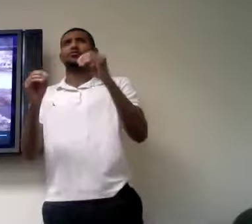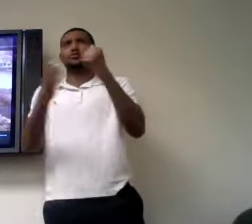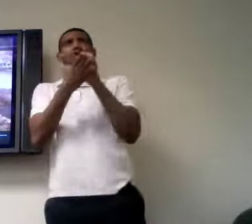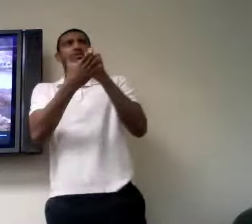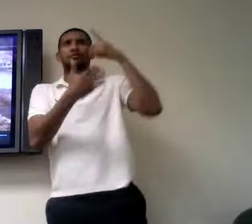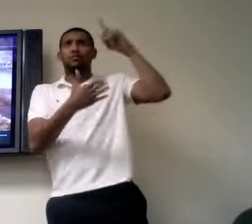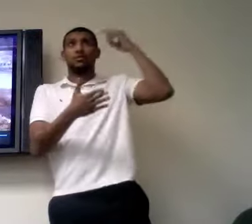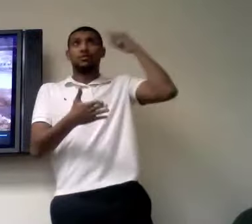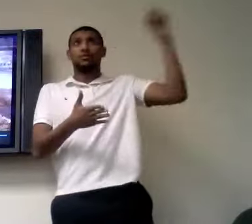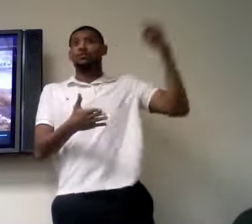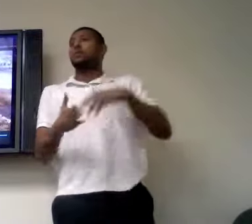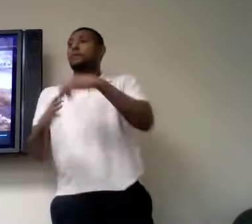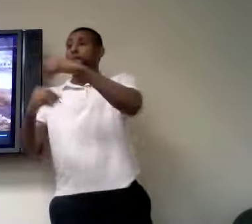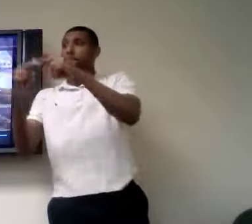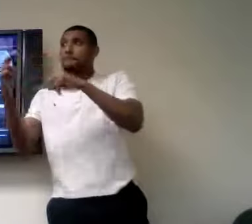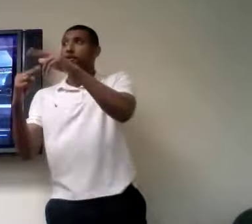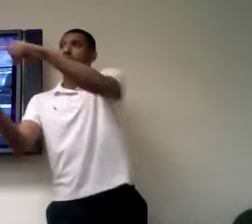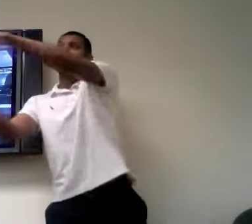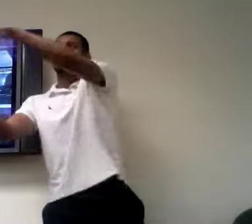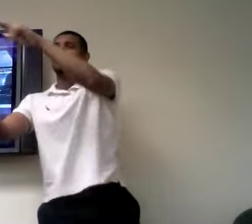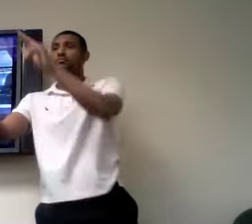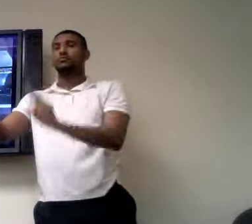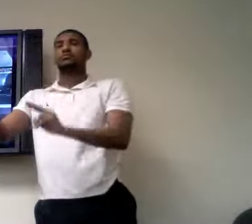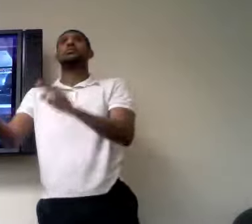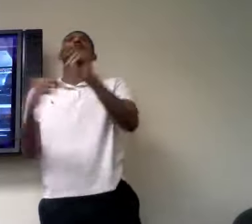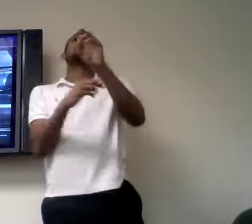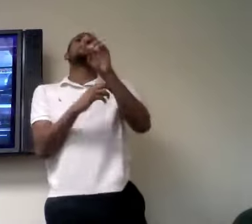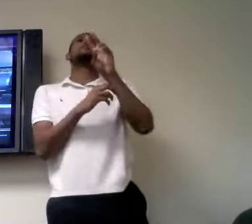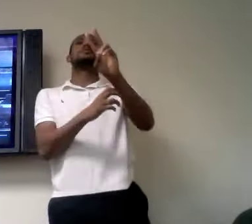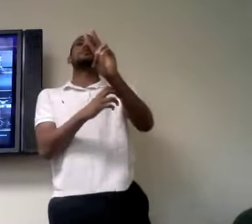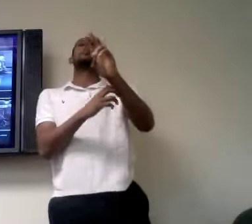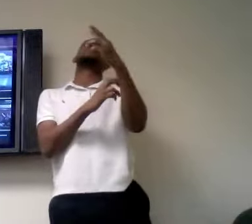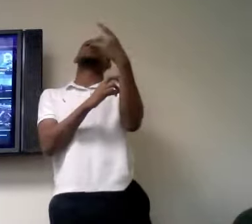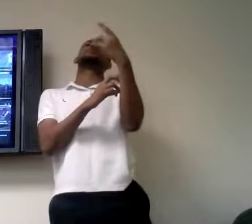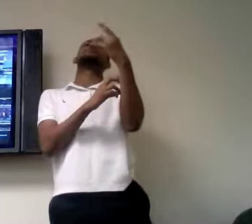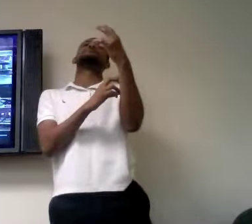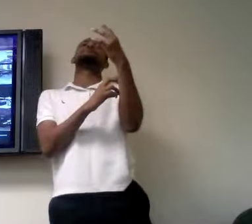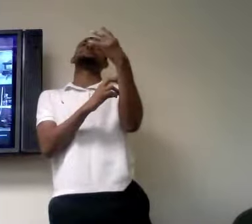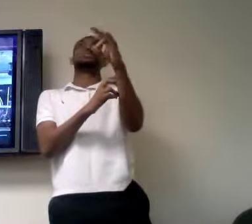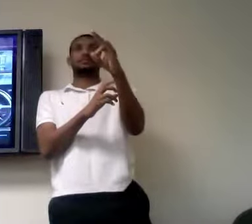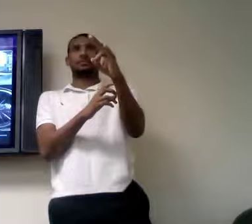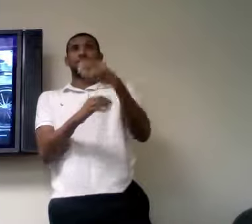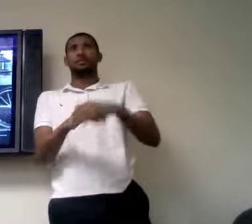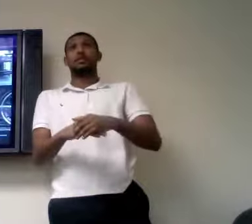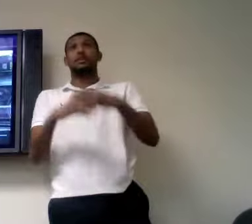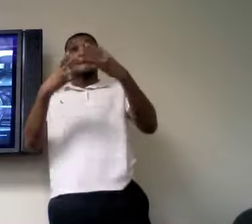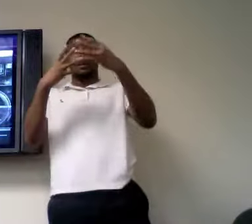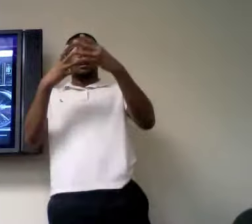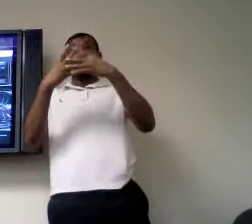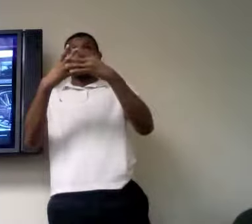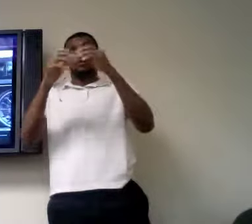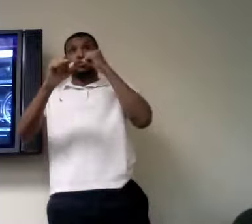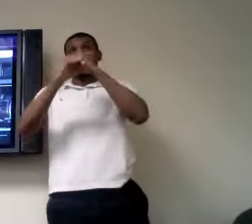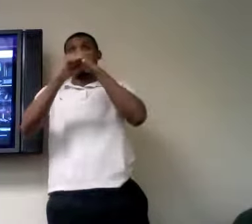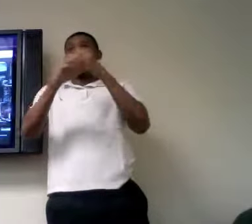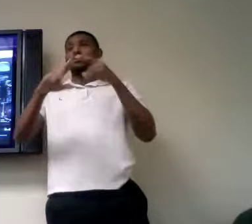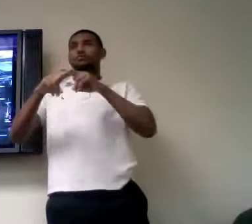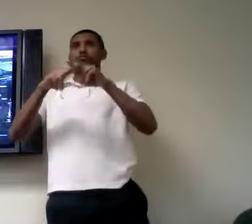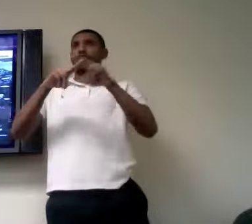wagon bridge. On November 17th, the prison guards began to arrive by train and report for duty.